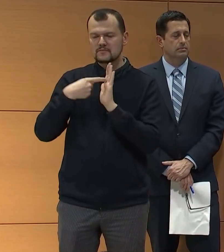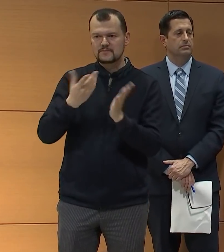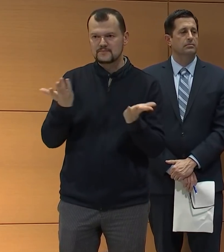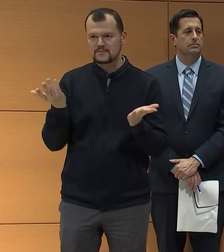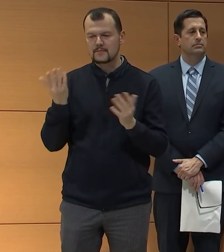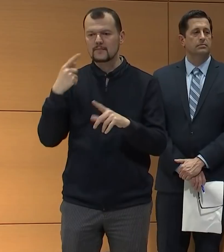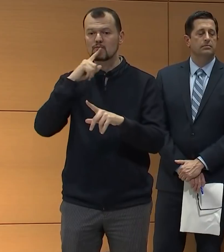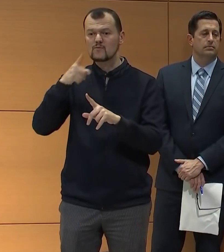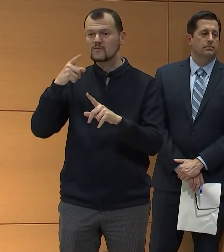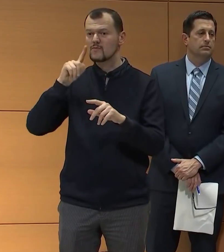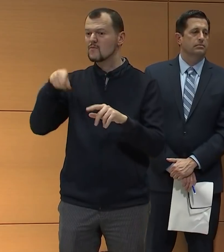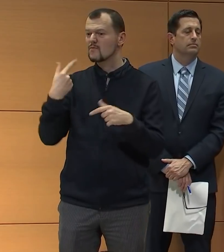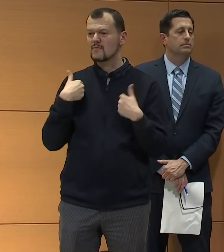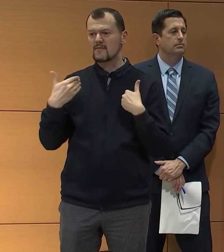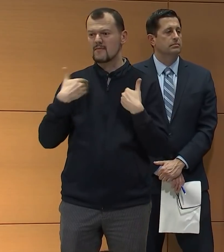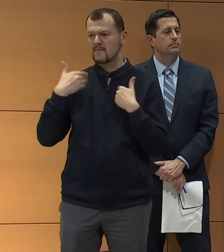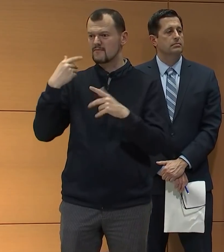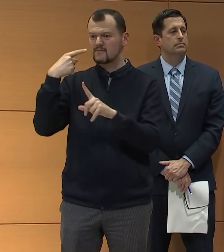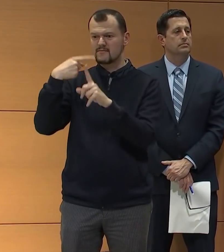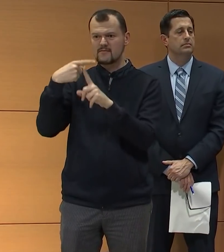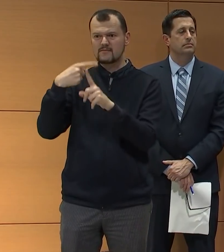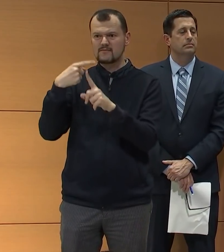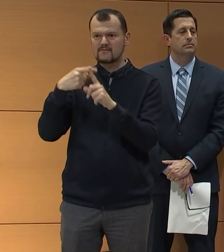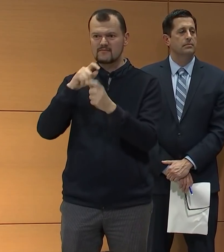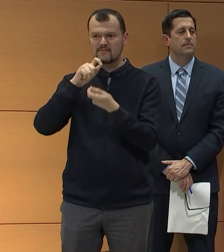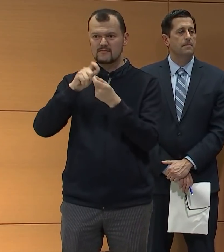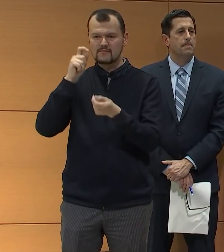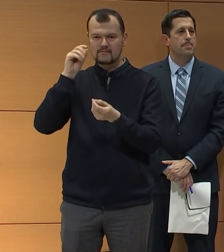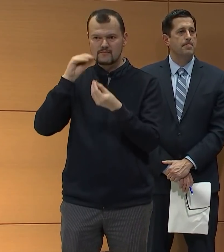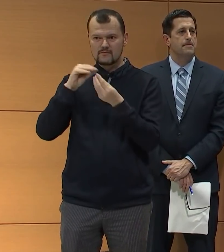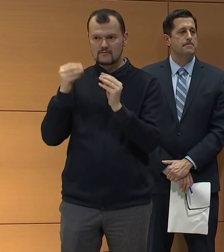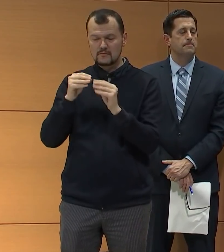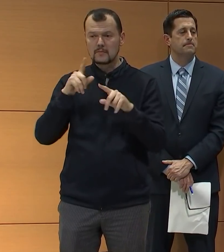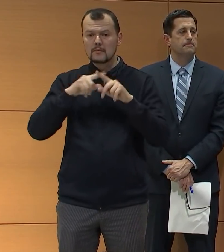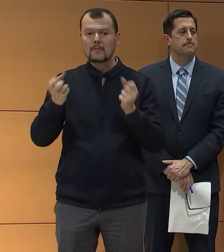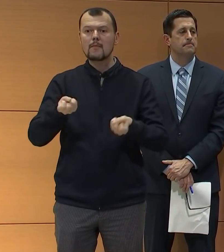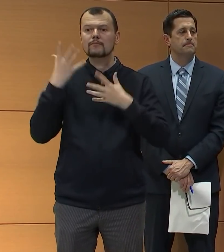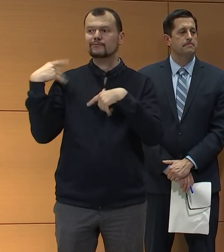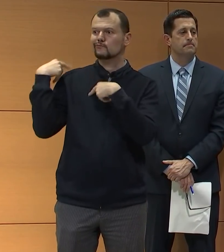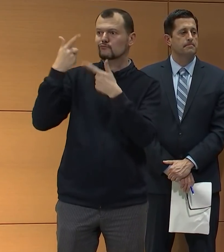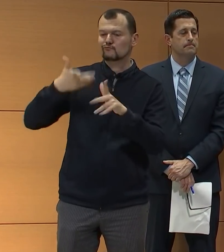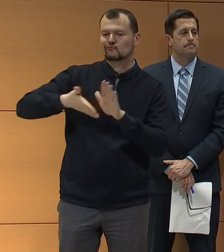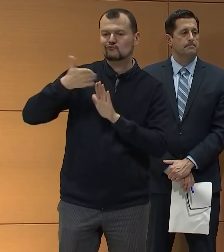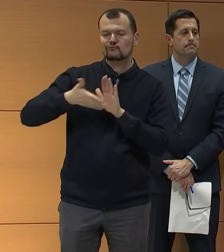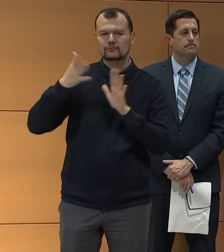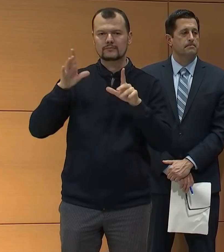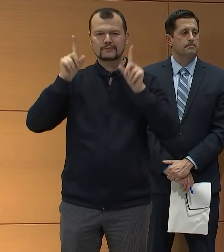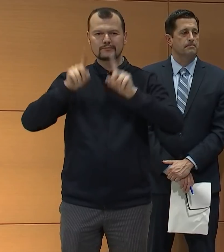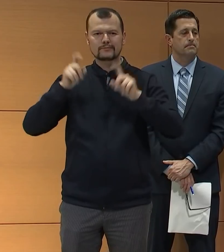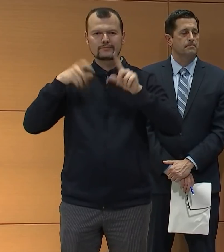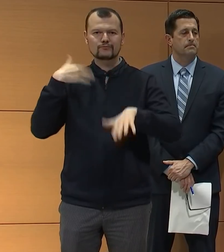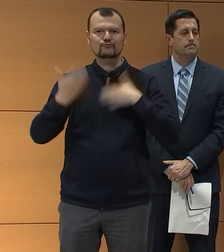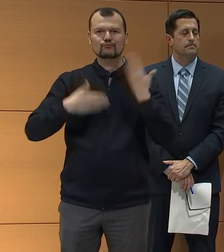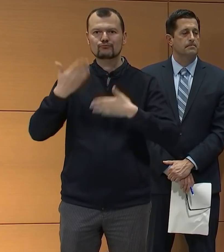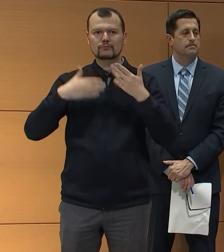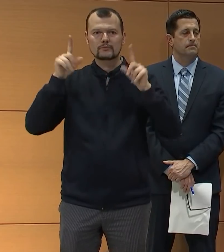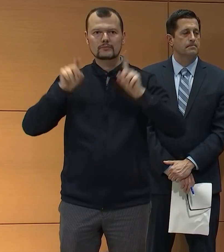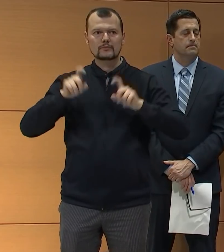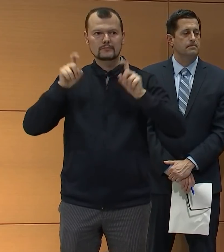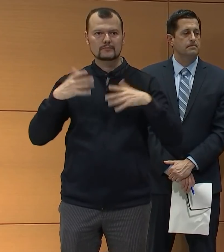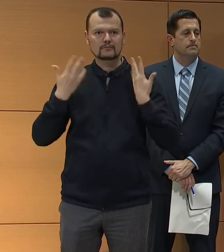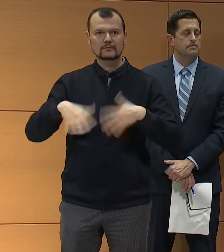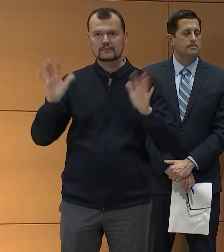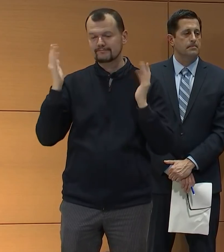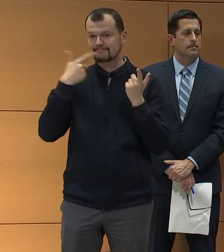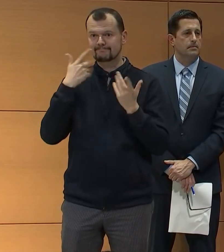not able to give you an exact number of how many tests have been performed in Fairfax County. Given the availability, as